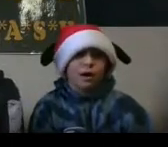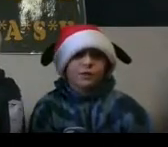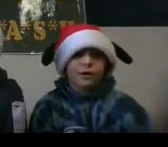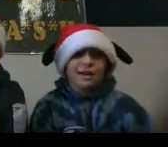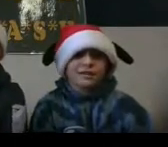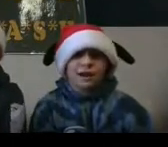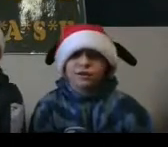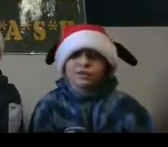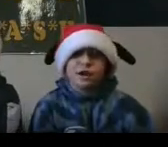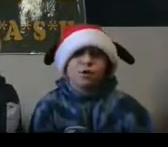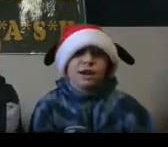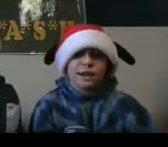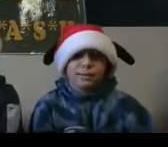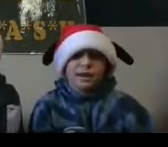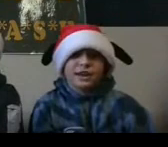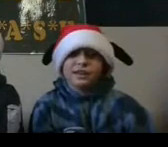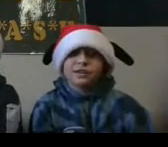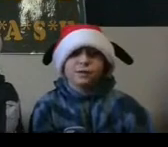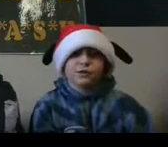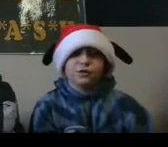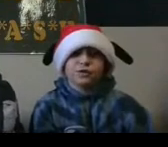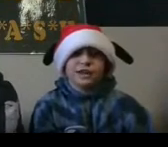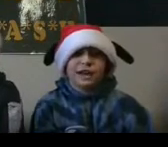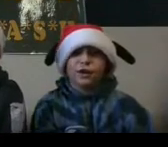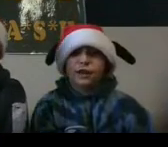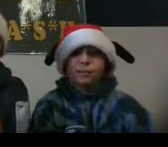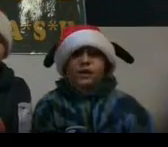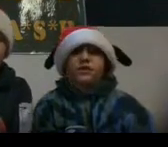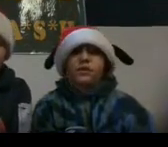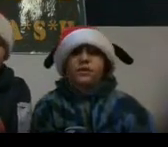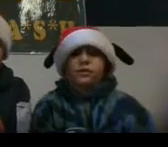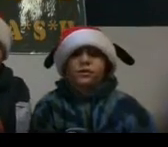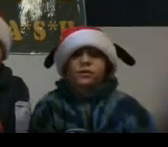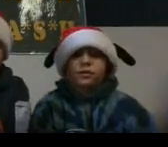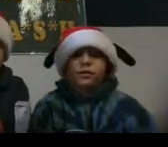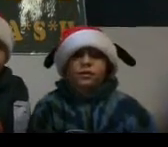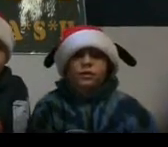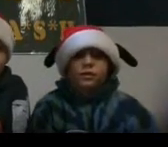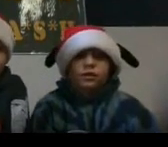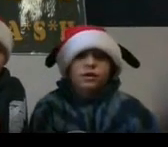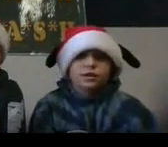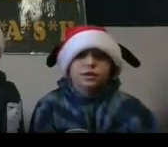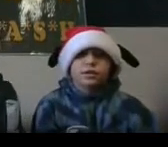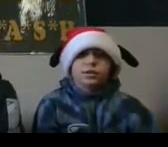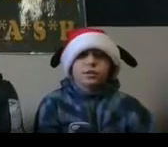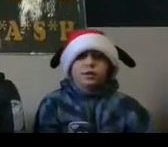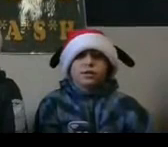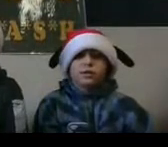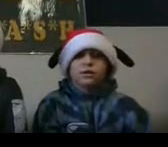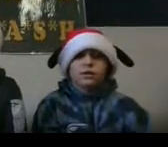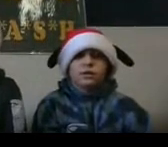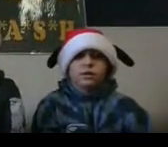keep you off the grass, out of the snow, and make it easier for students to get on their bus. Sounds good. Sign of the